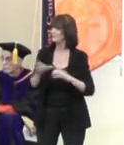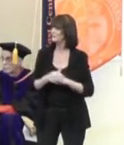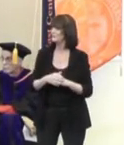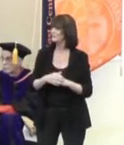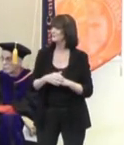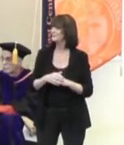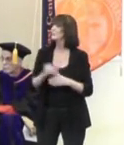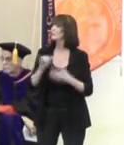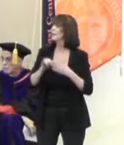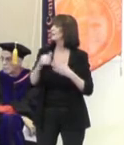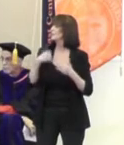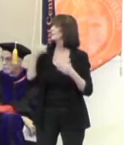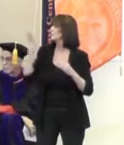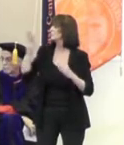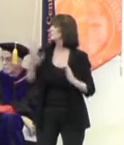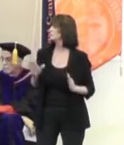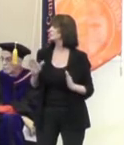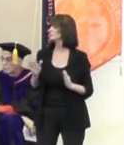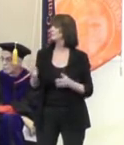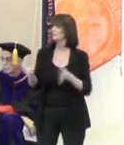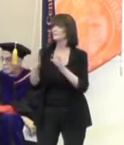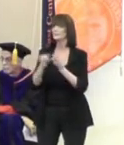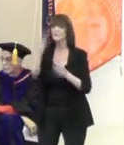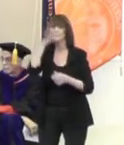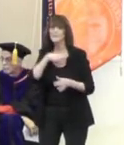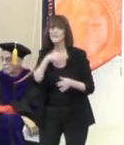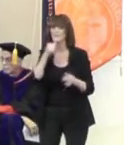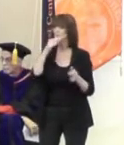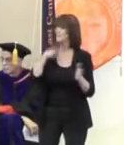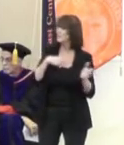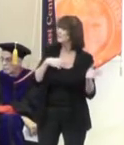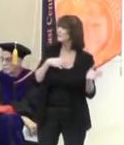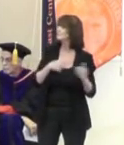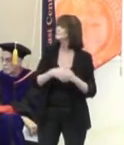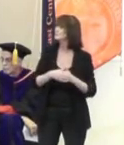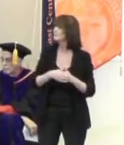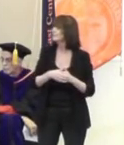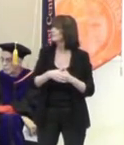So he got up there and he said, men and women,